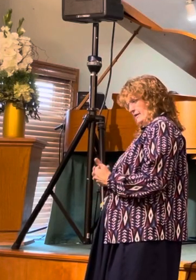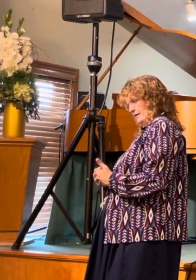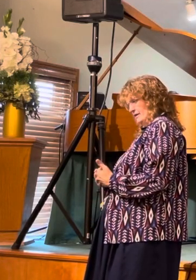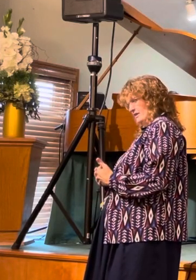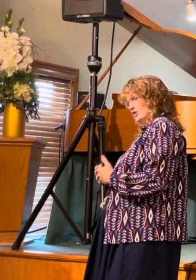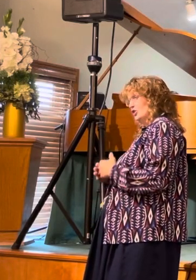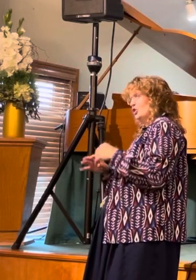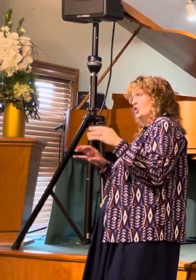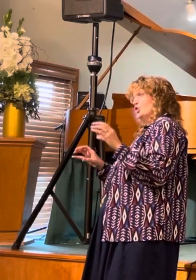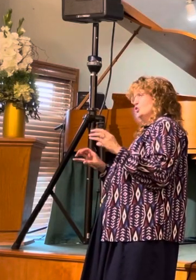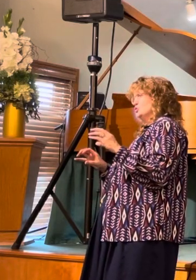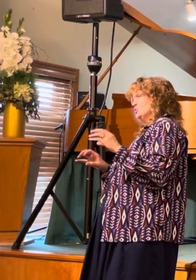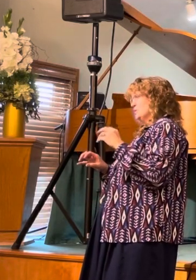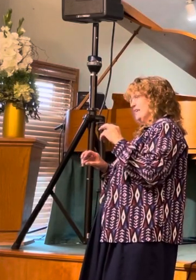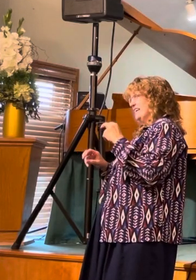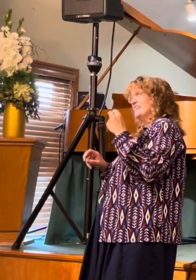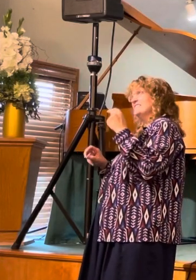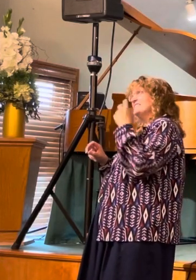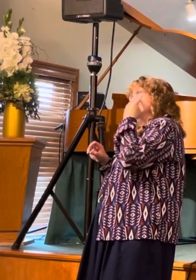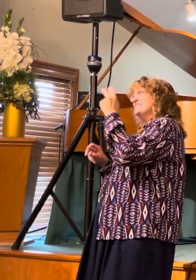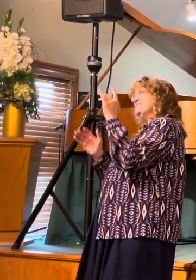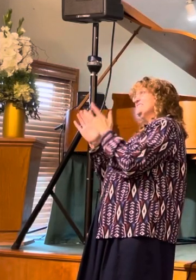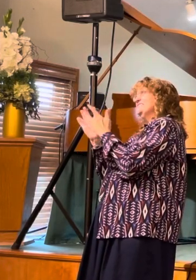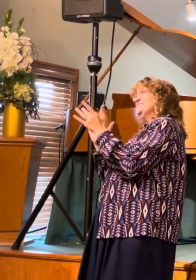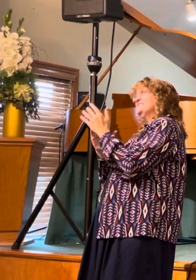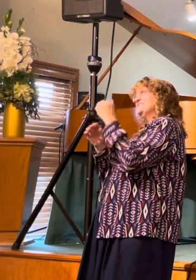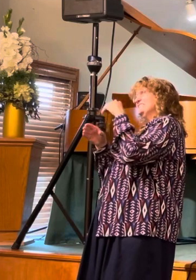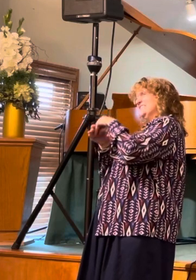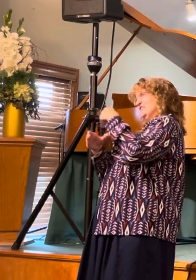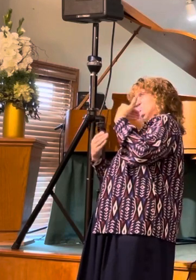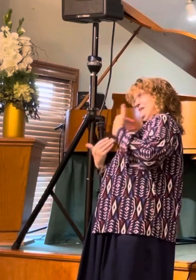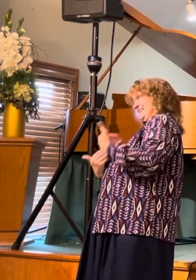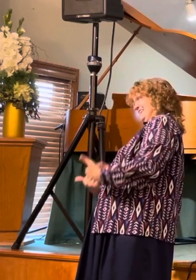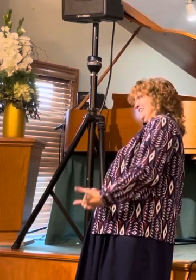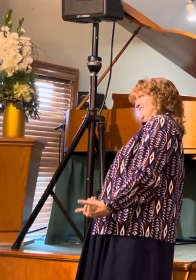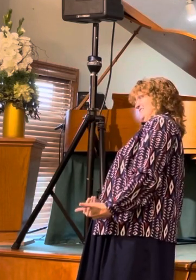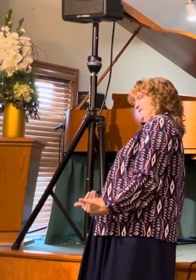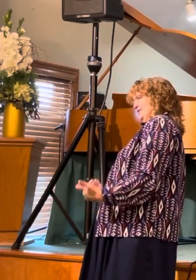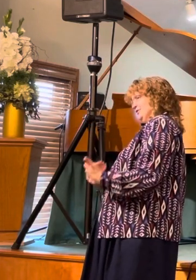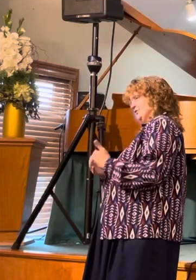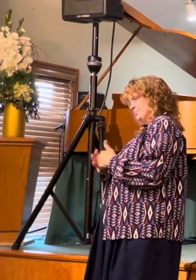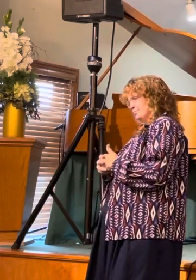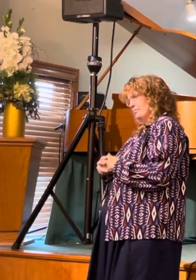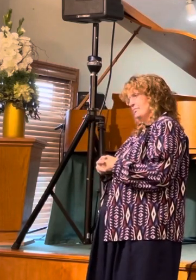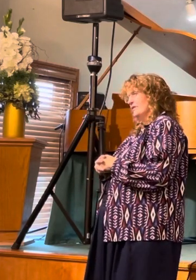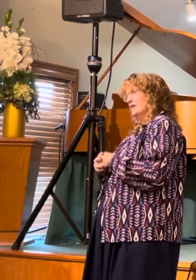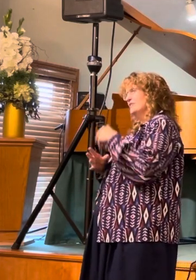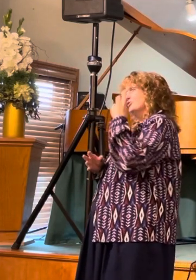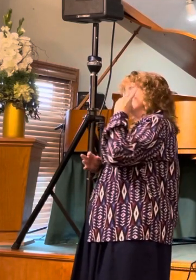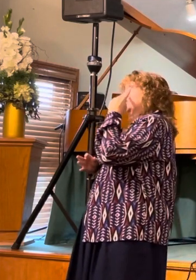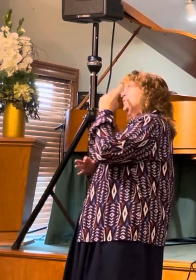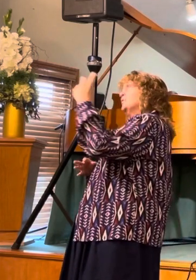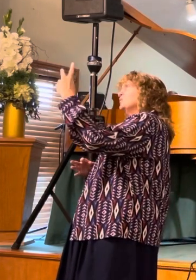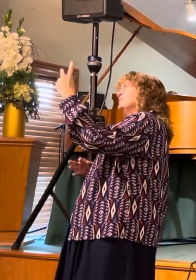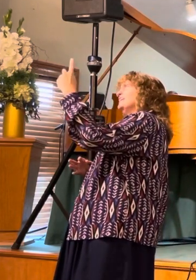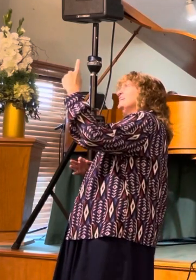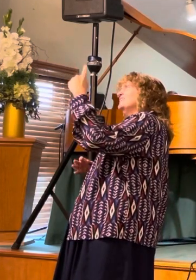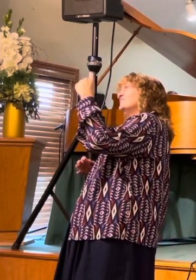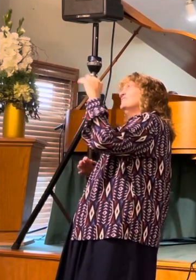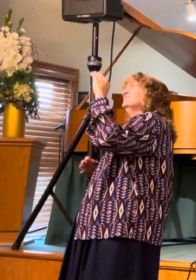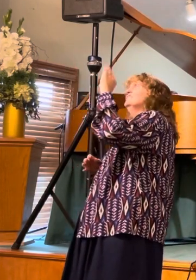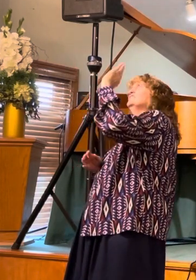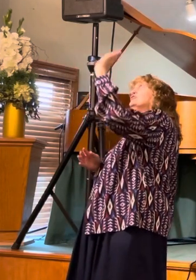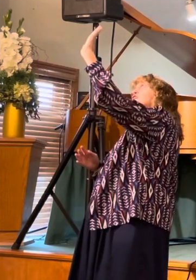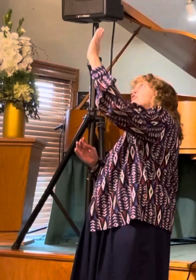Do they see Jesus in me? Do they recognize